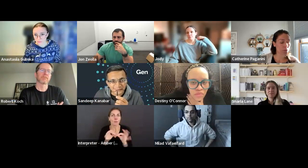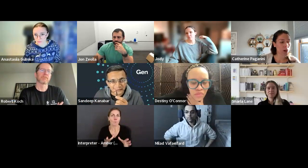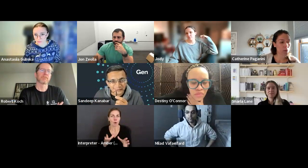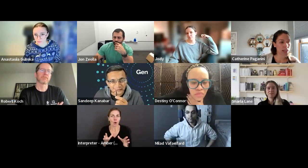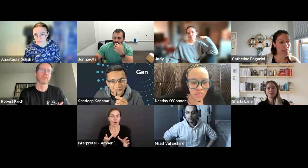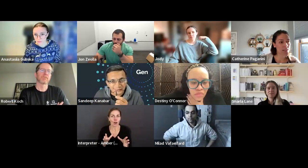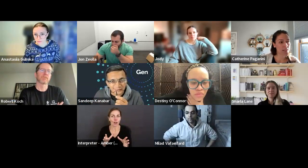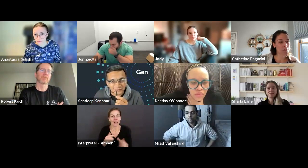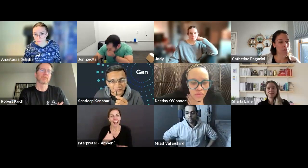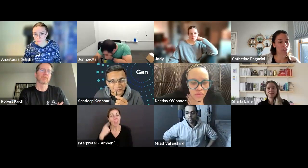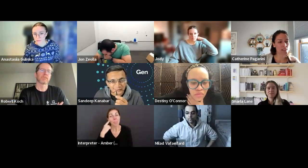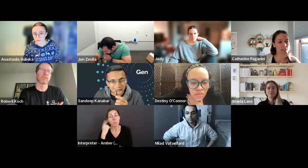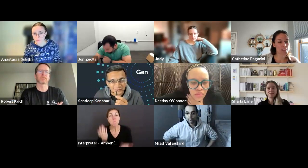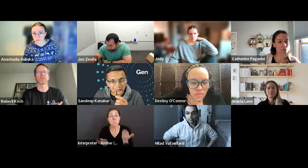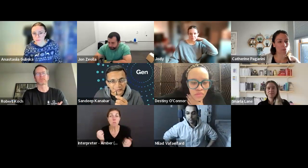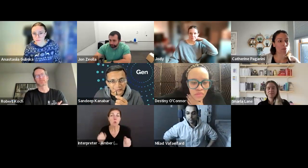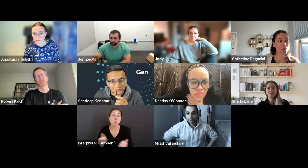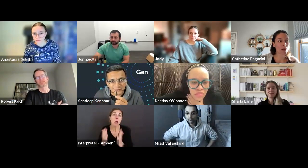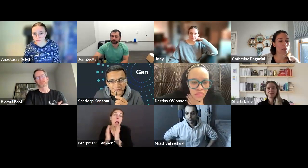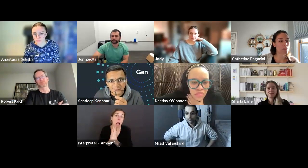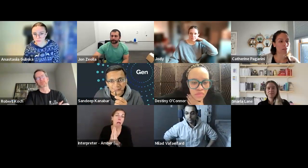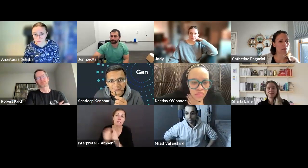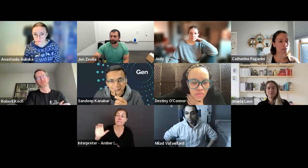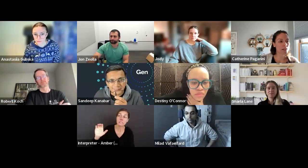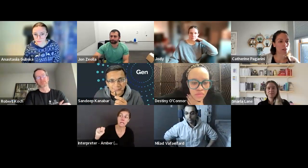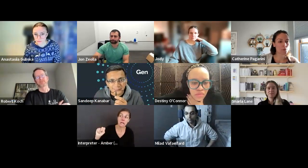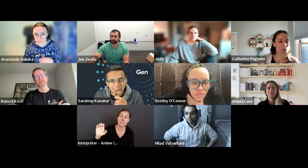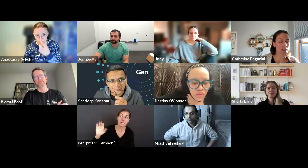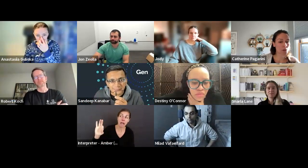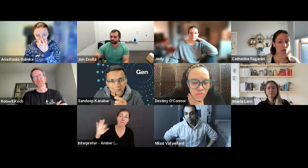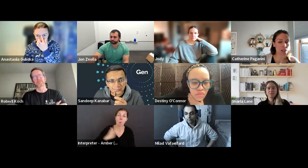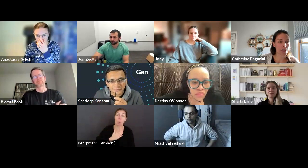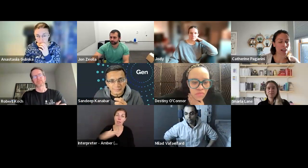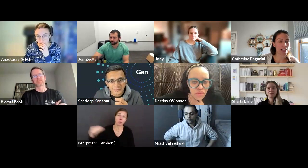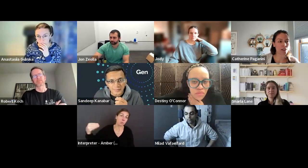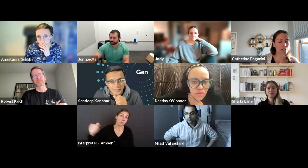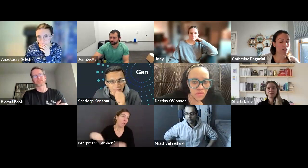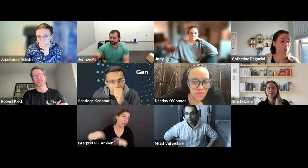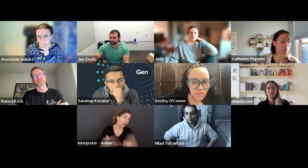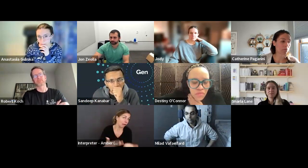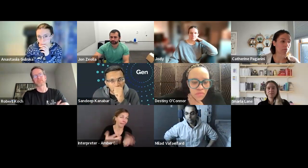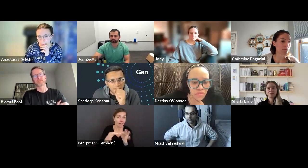I think we could probably ask if the CNCF could provide one. I'm sure they would do that.